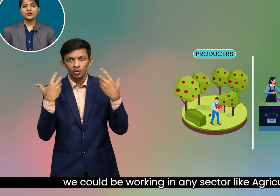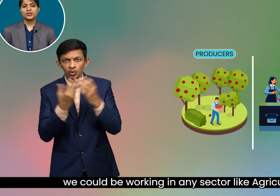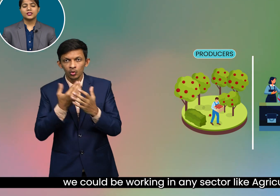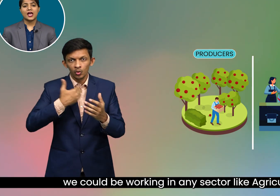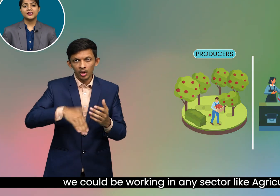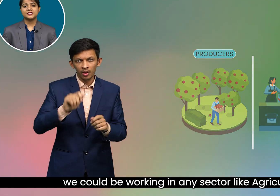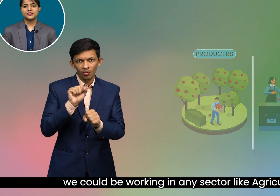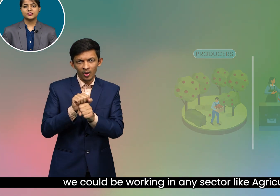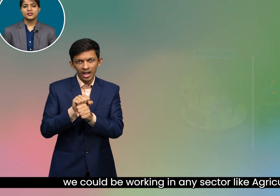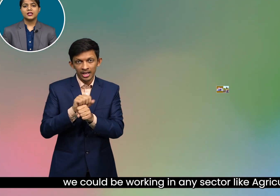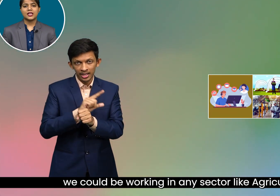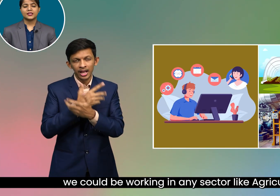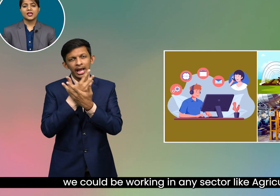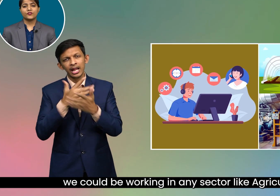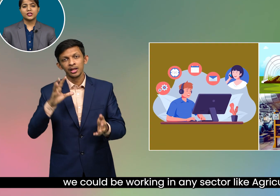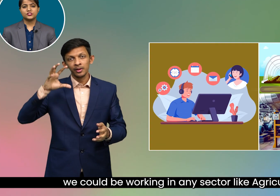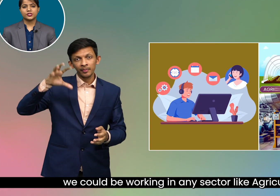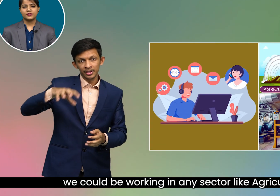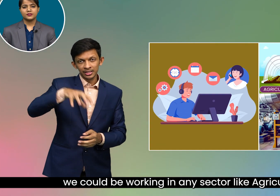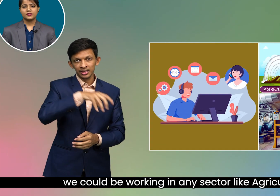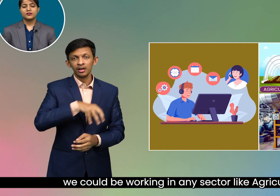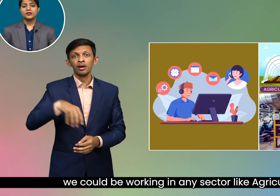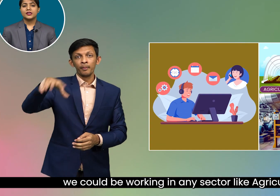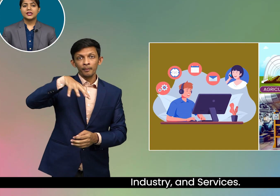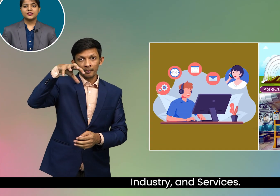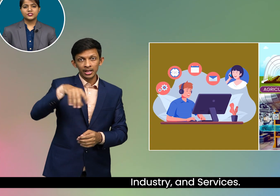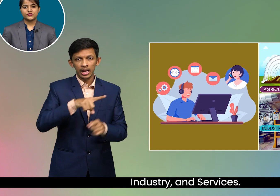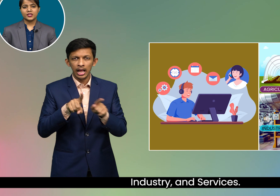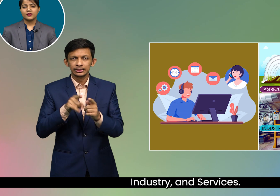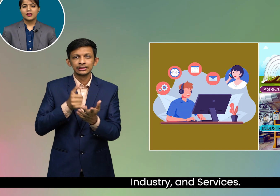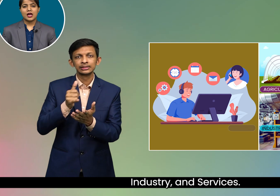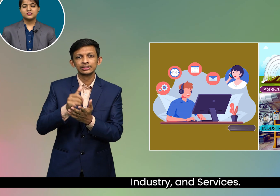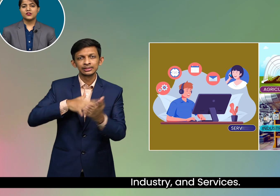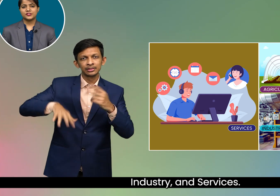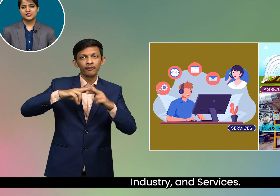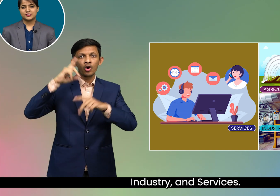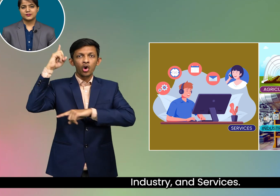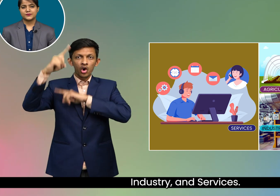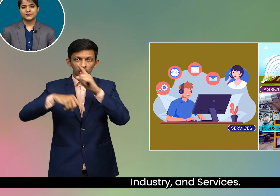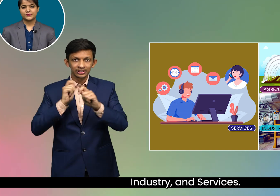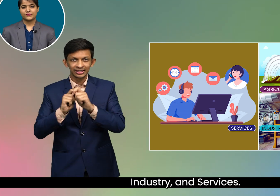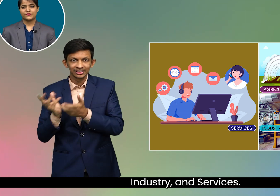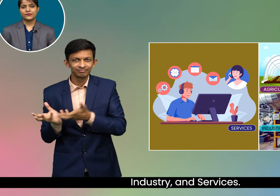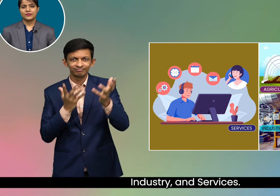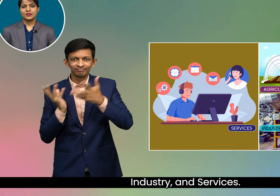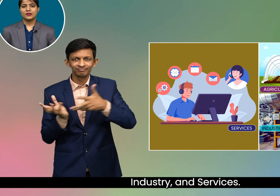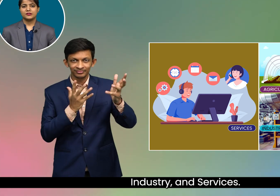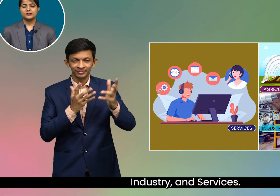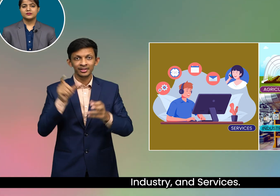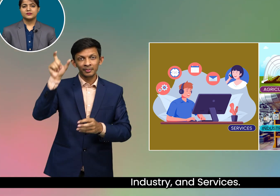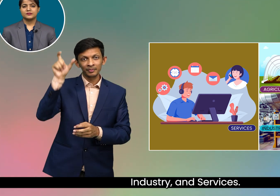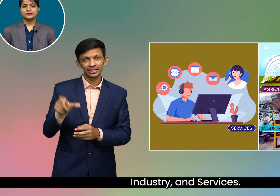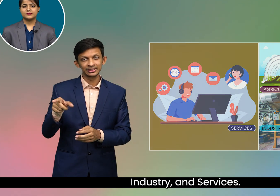be working in any sector like agriculture, industry, and services.